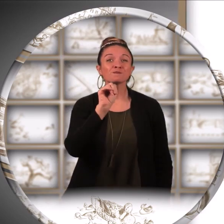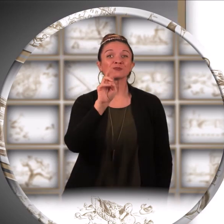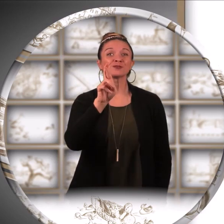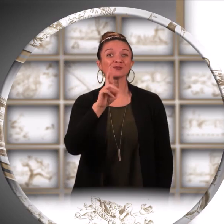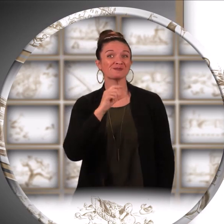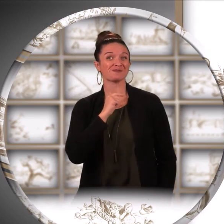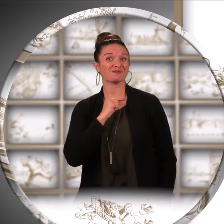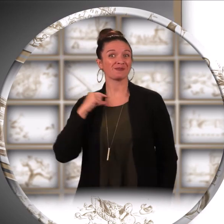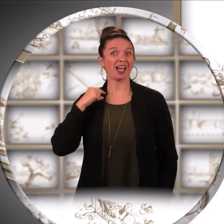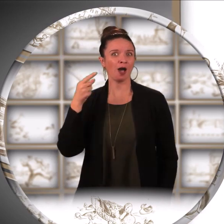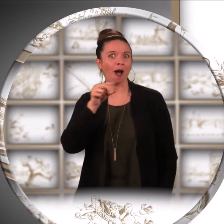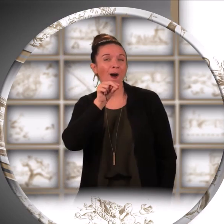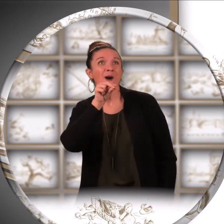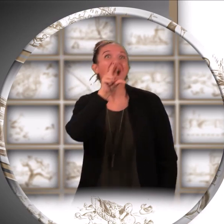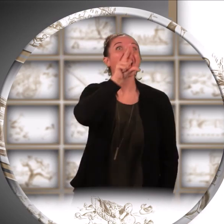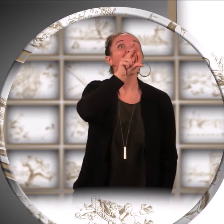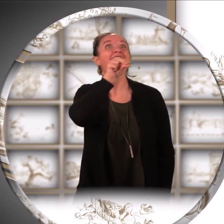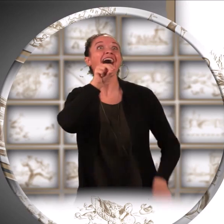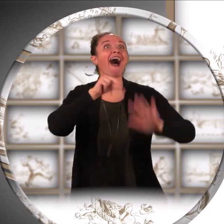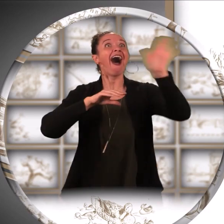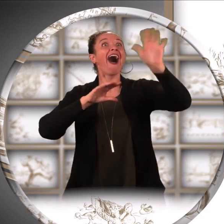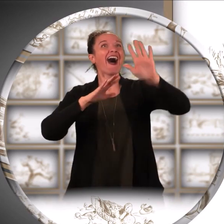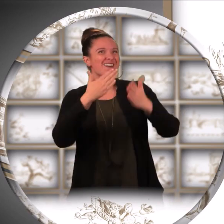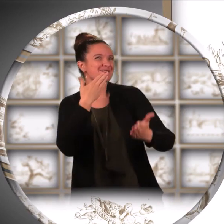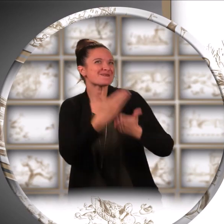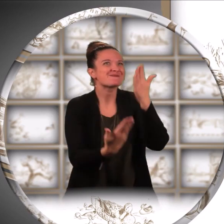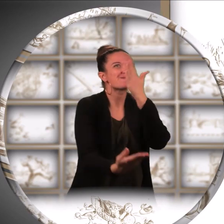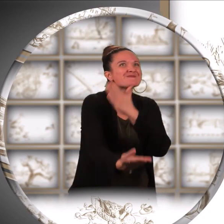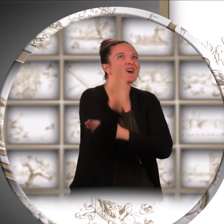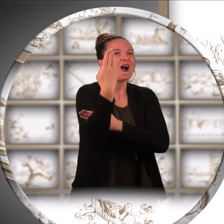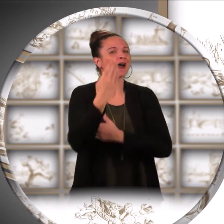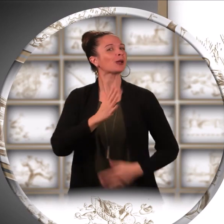morning," quacked Mr. Mallard, being polite.